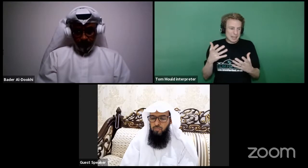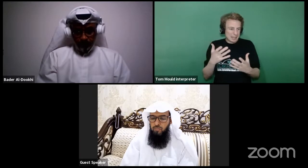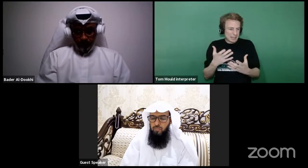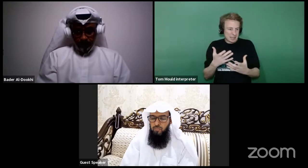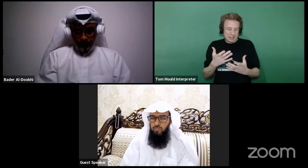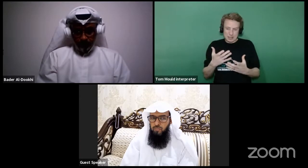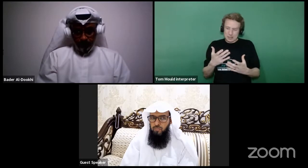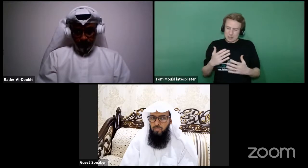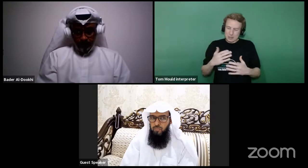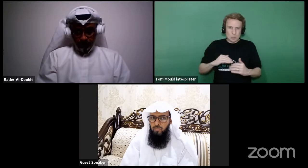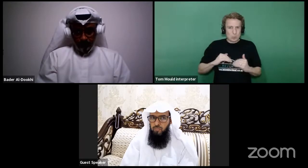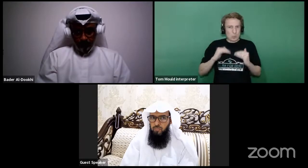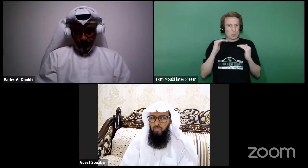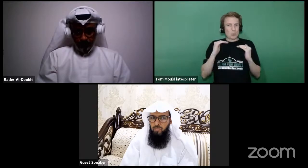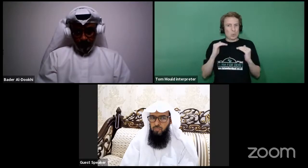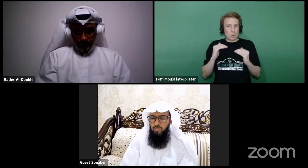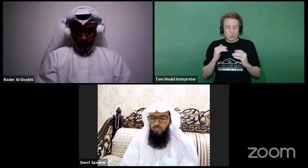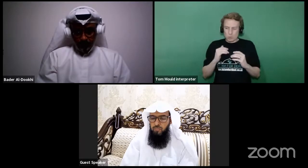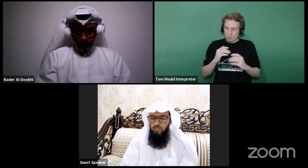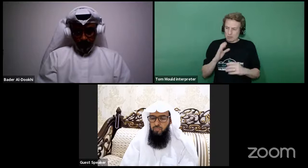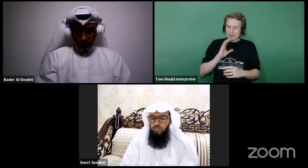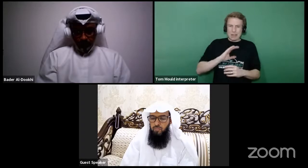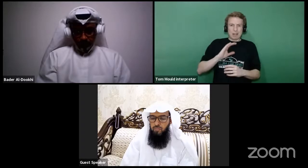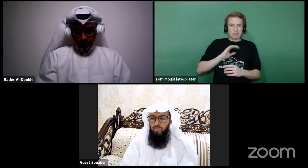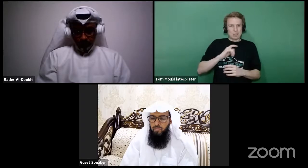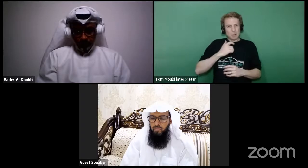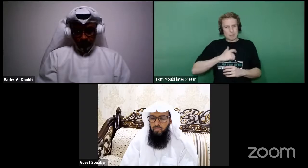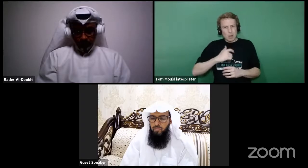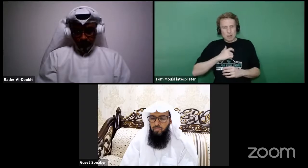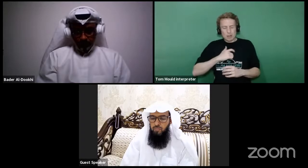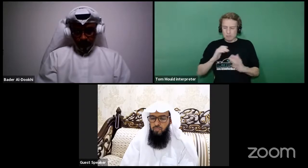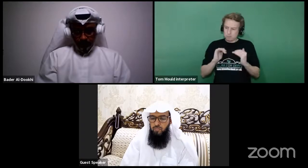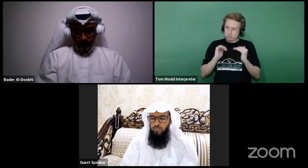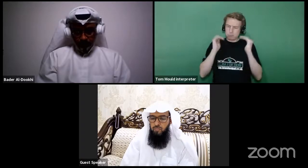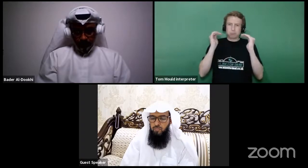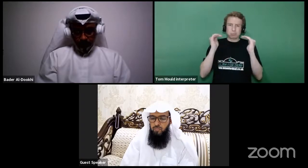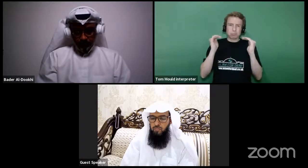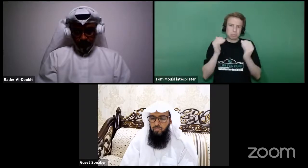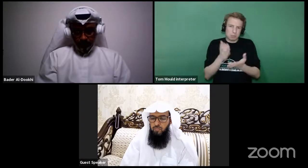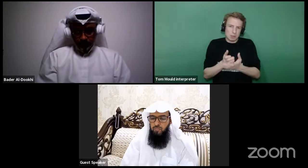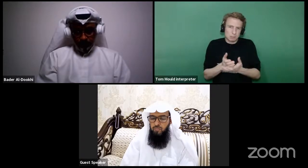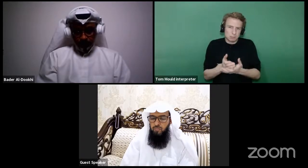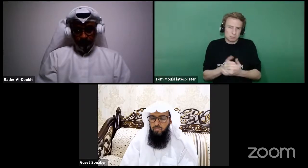the refinement of the individual's character.